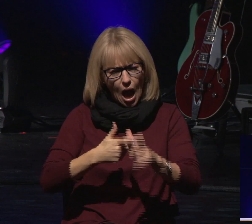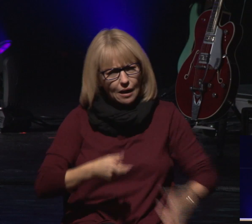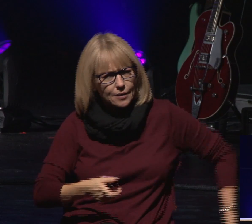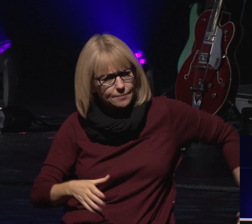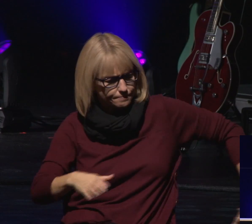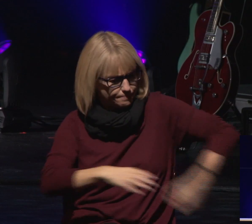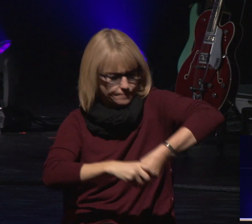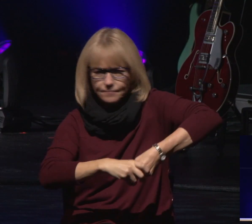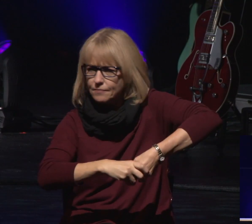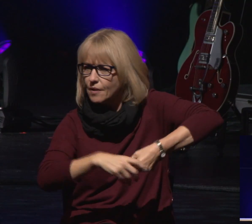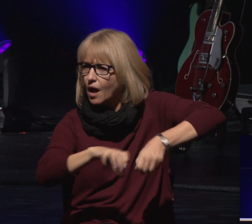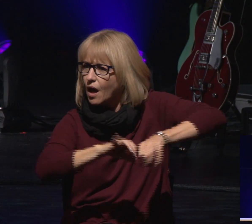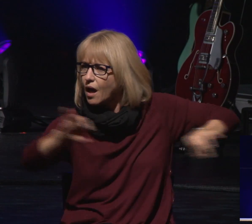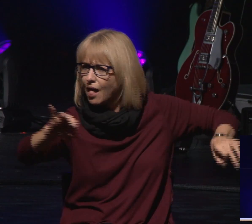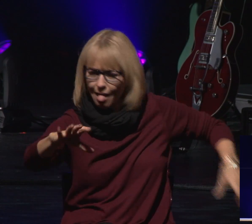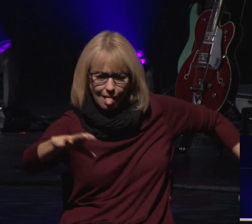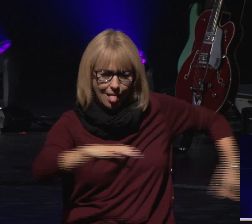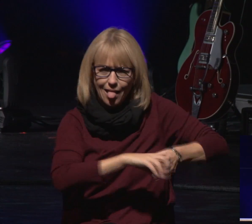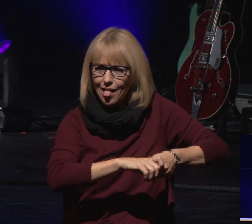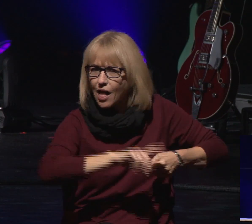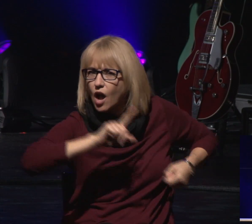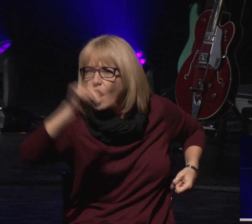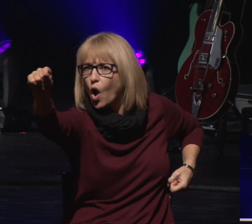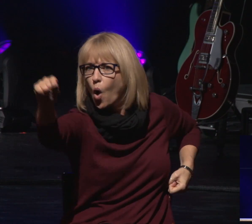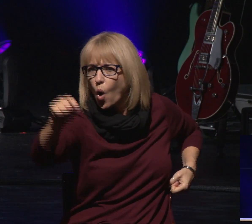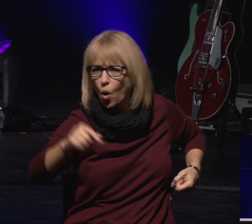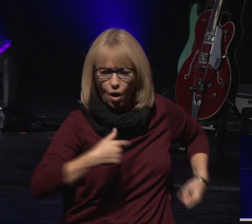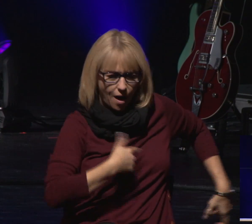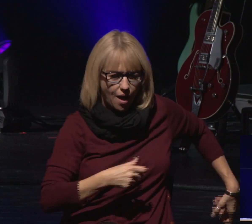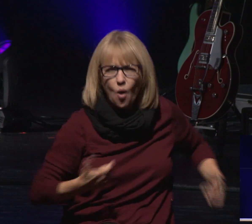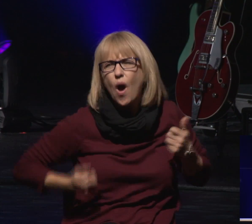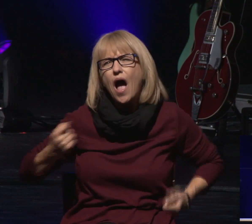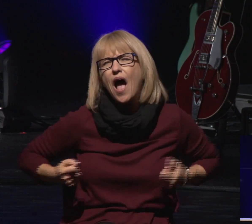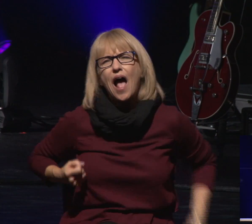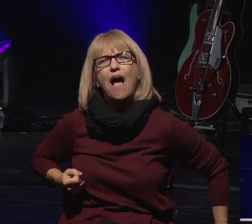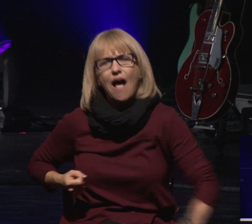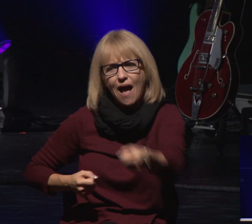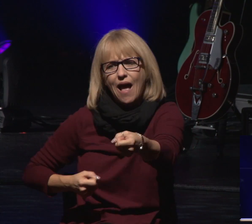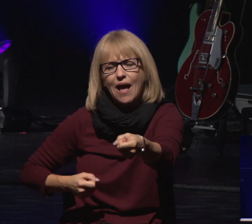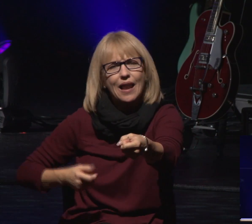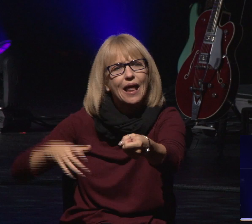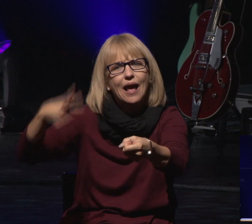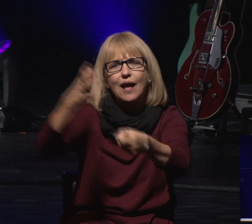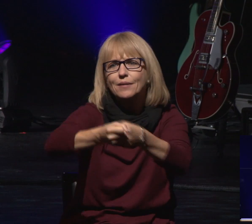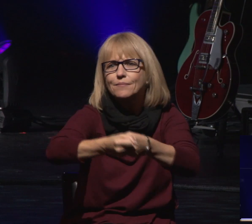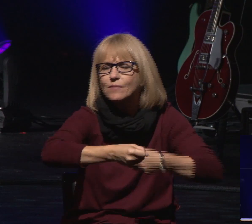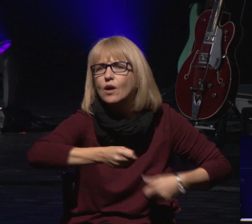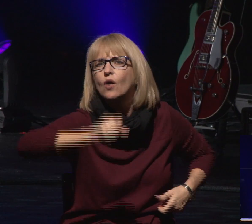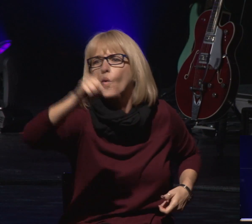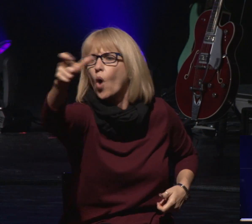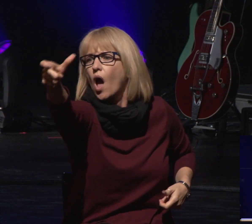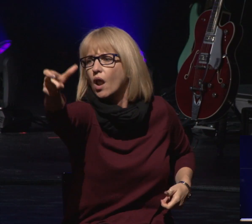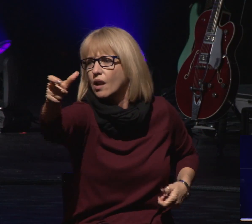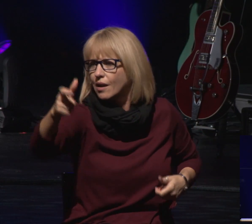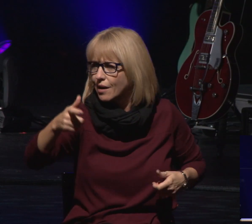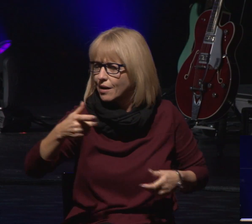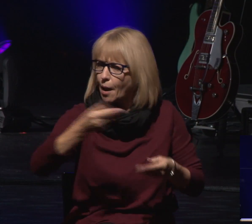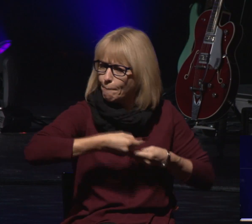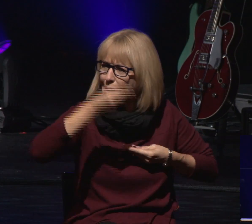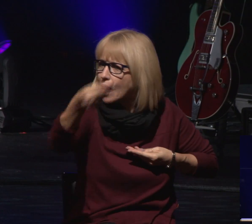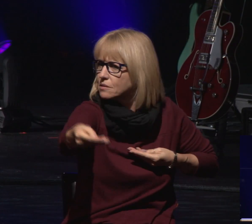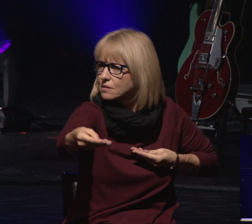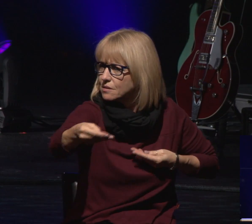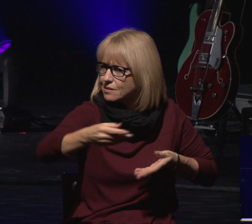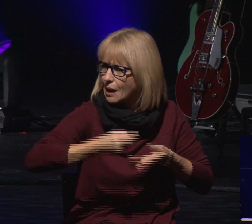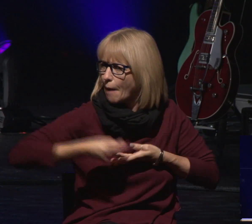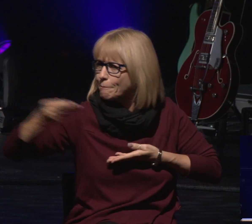you. They may have passed on this heritage of faithfulness. They may have passed on to you this joy in life, this purpose in life.